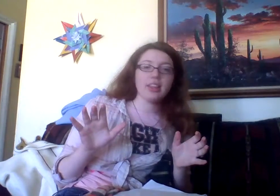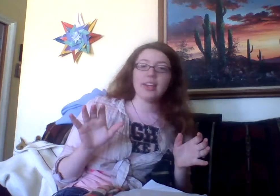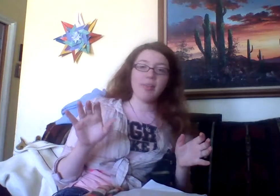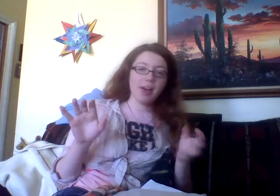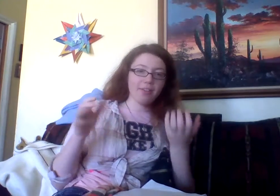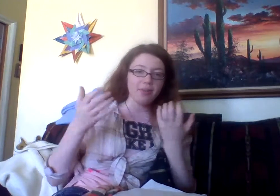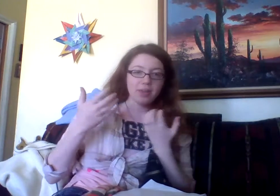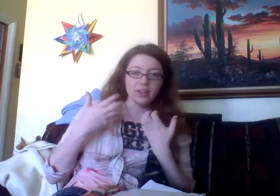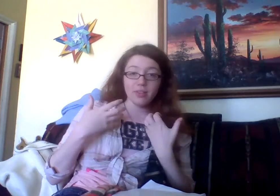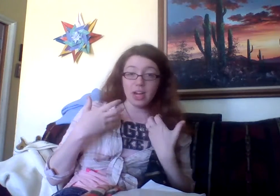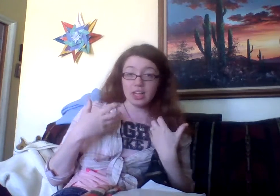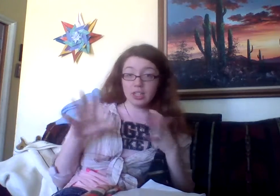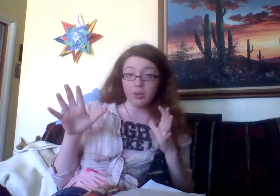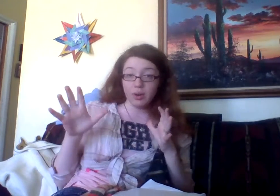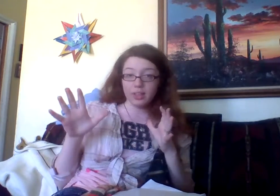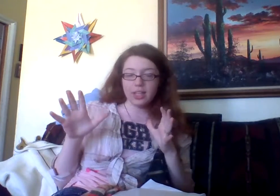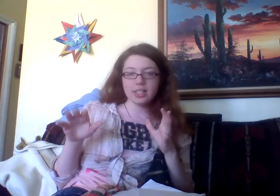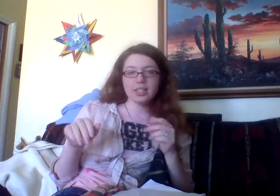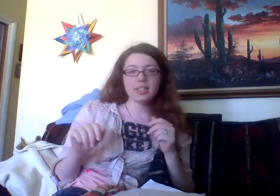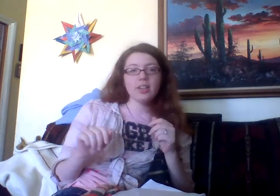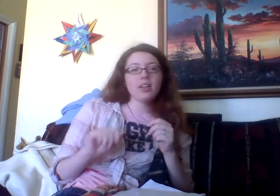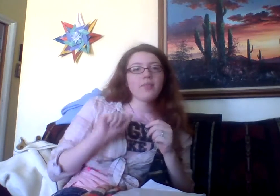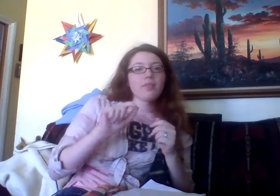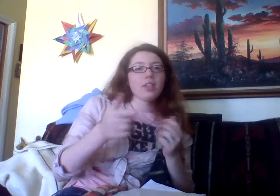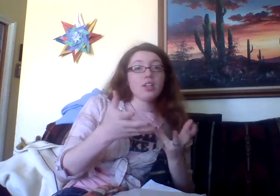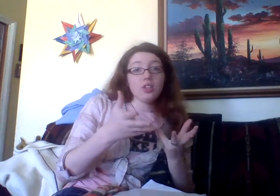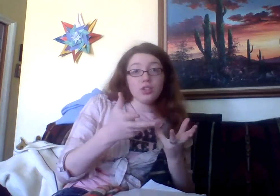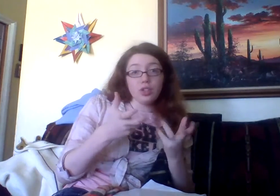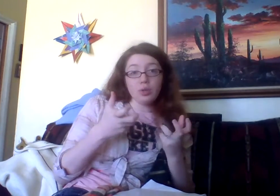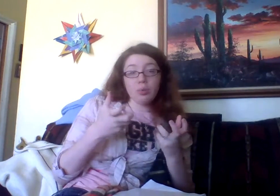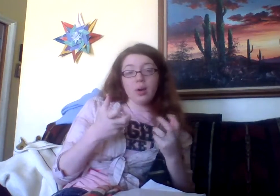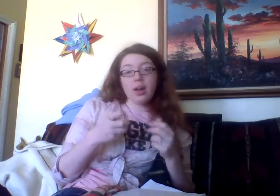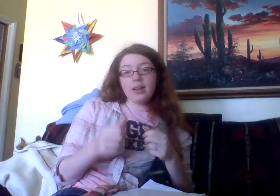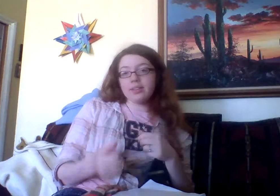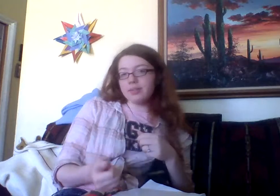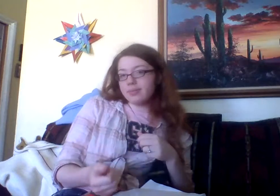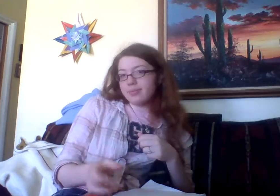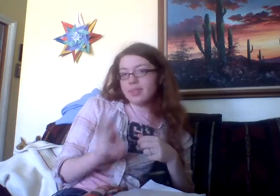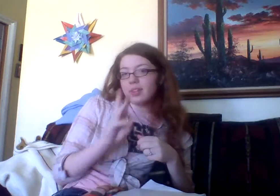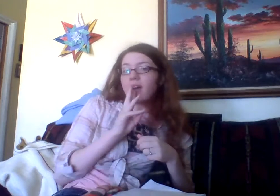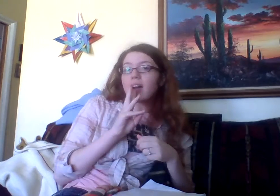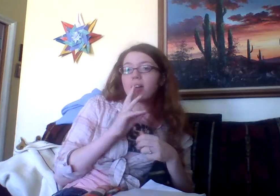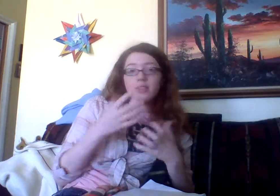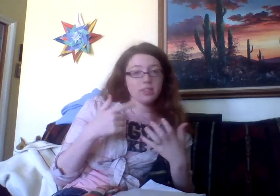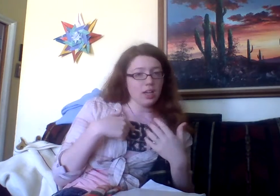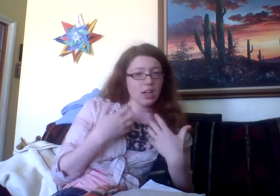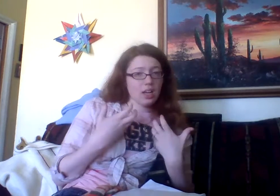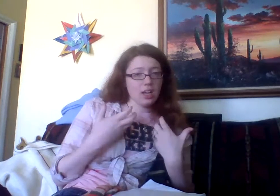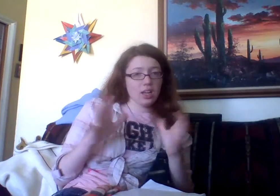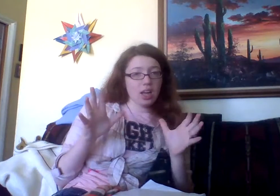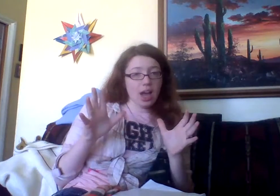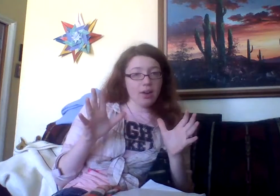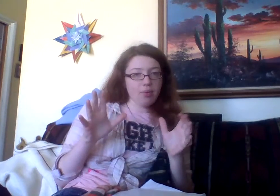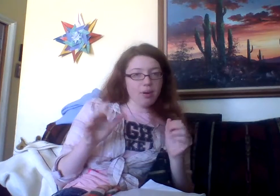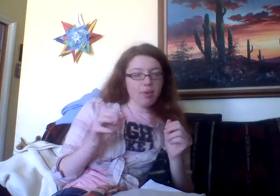thing away from you. I don't want this. Do you want water? No. I don't want